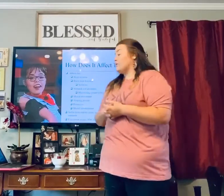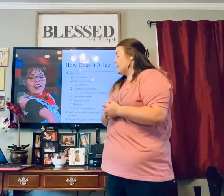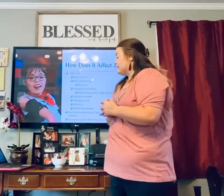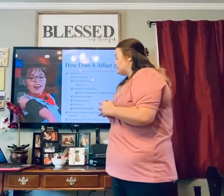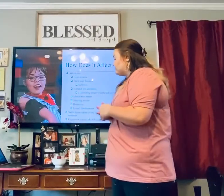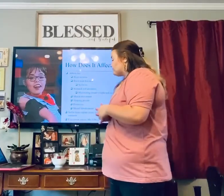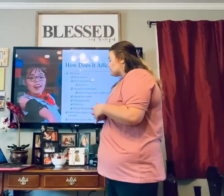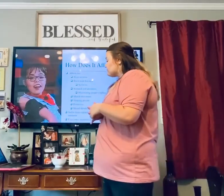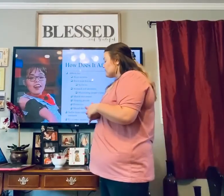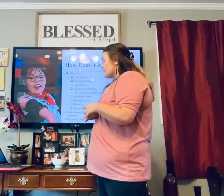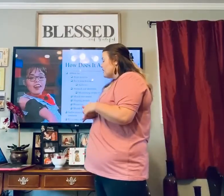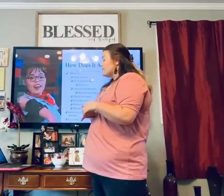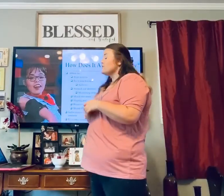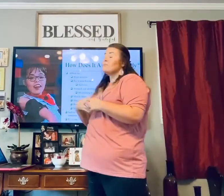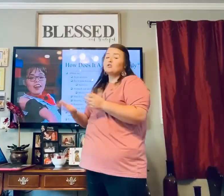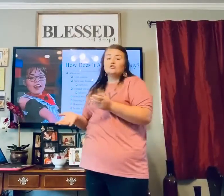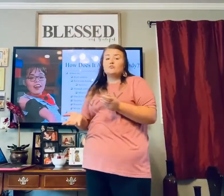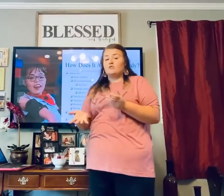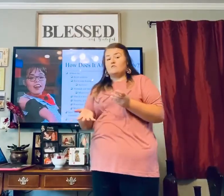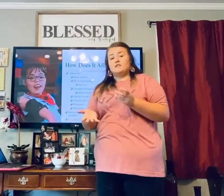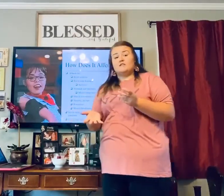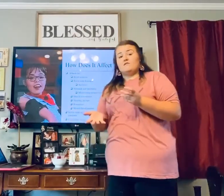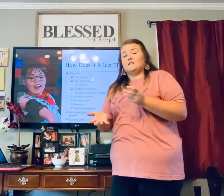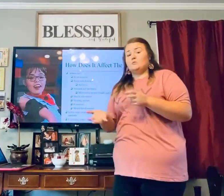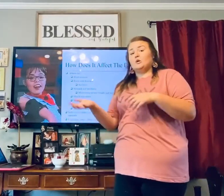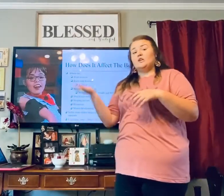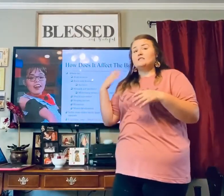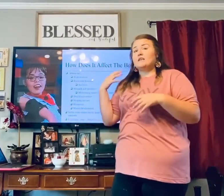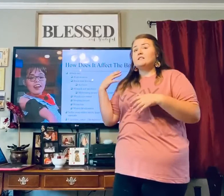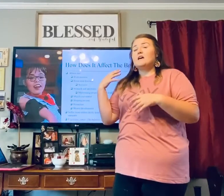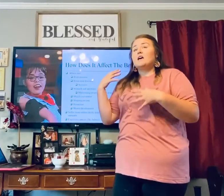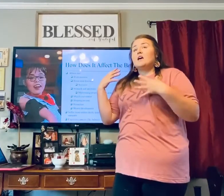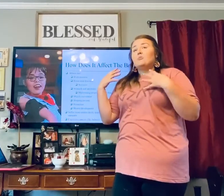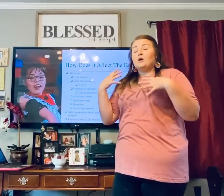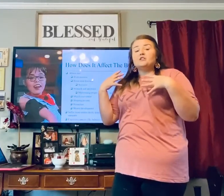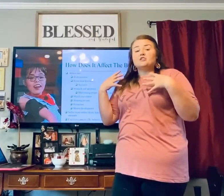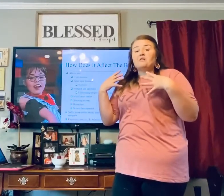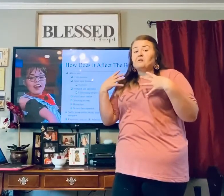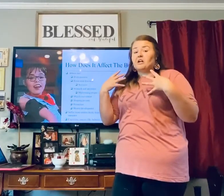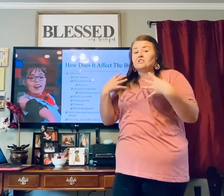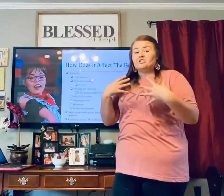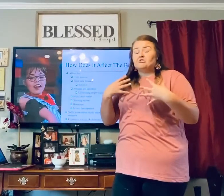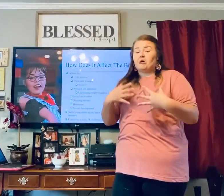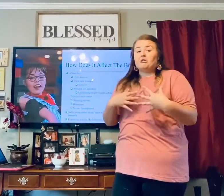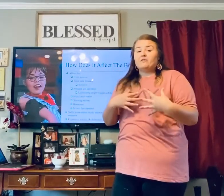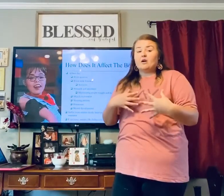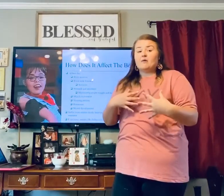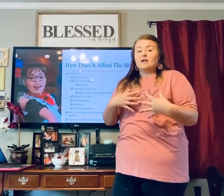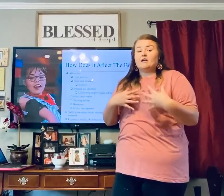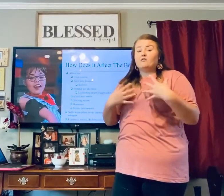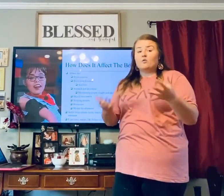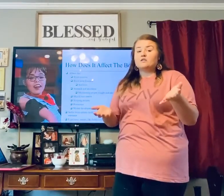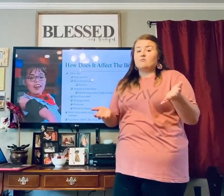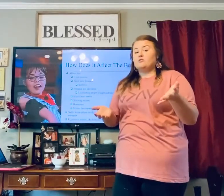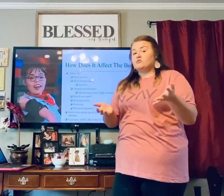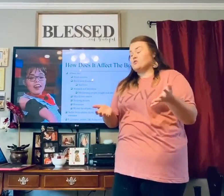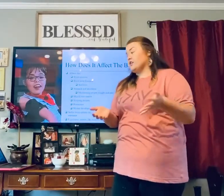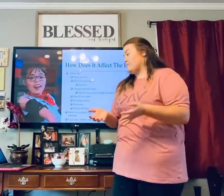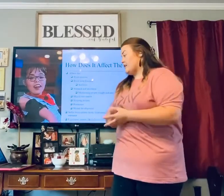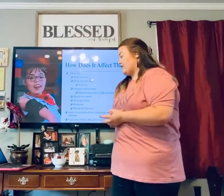properly. Muscle movement is affected because these proteins are found in our tissue all over our body. Of course, our muscles are going to be